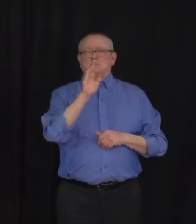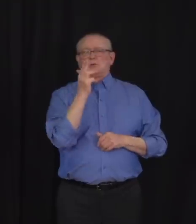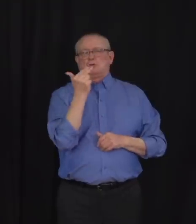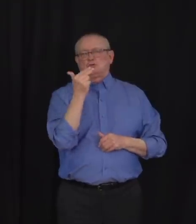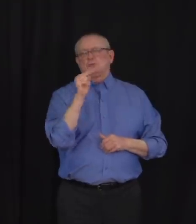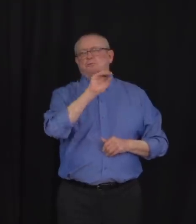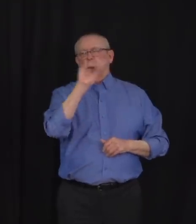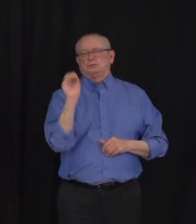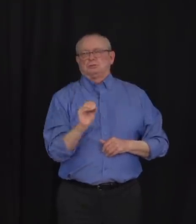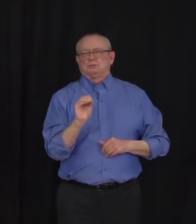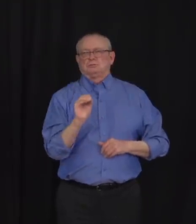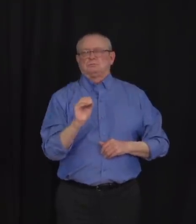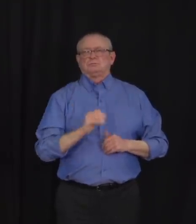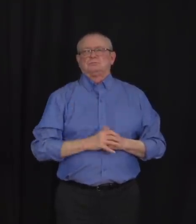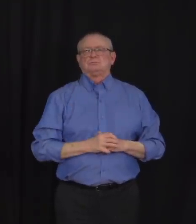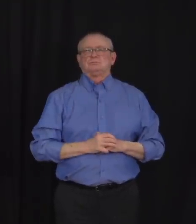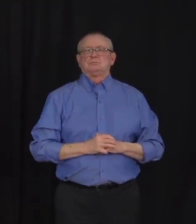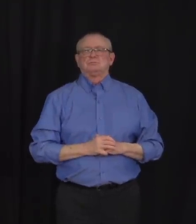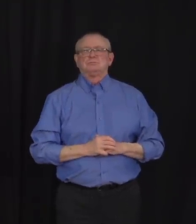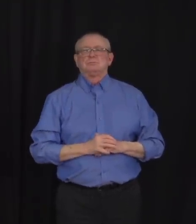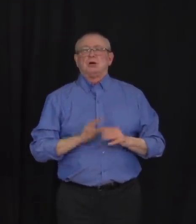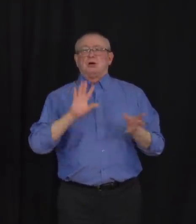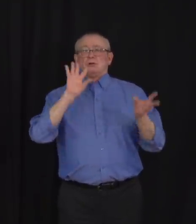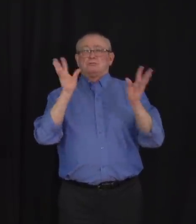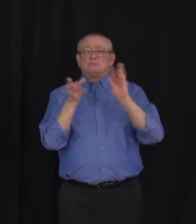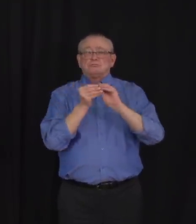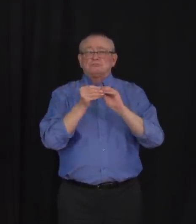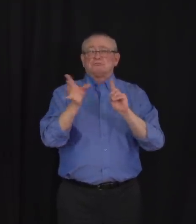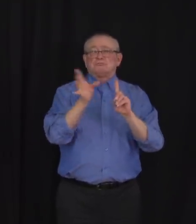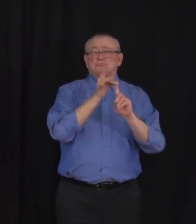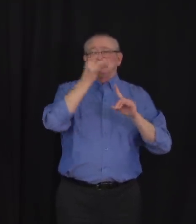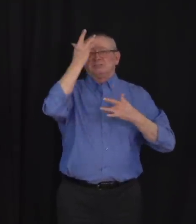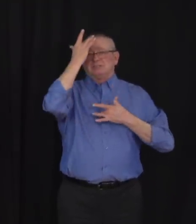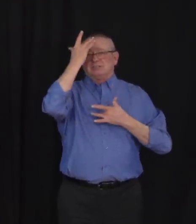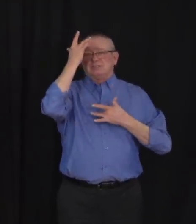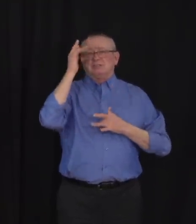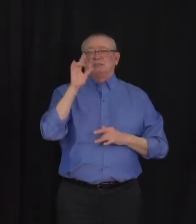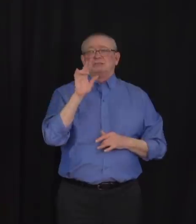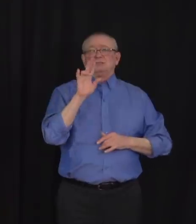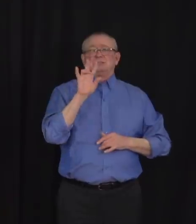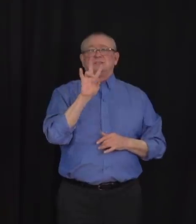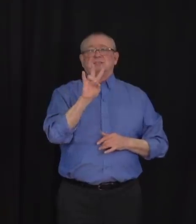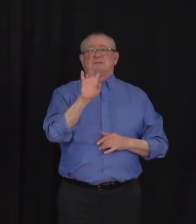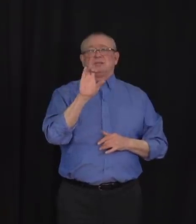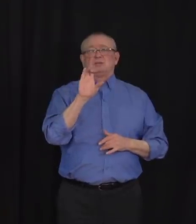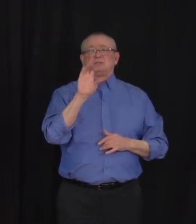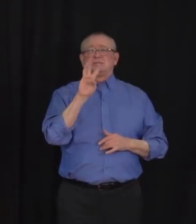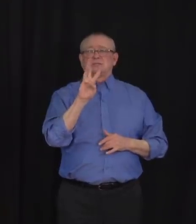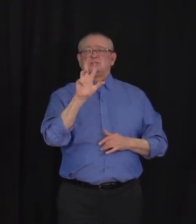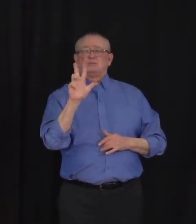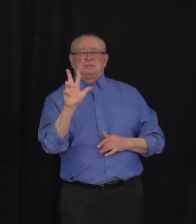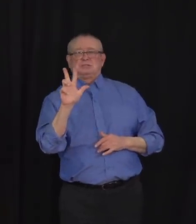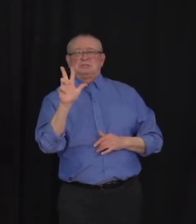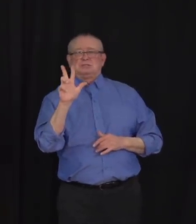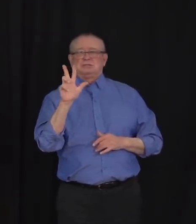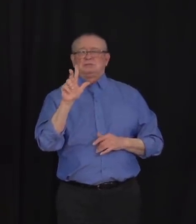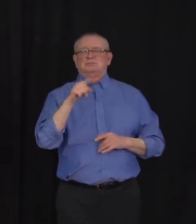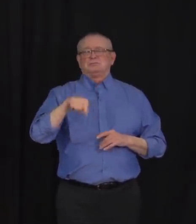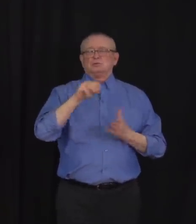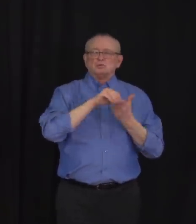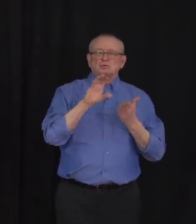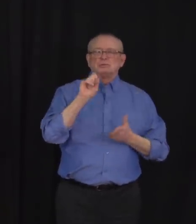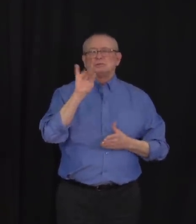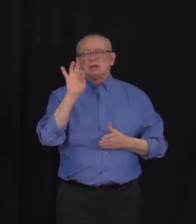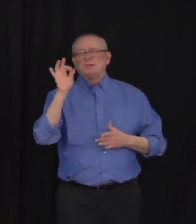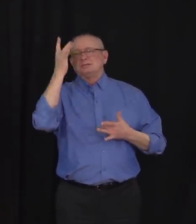of 763 cases. We continue to see a decline in our hospitalizations, which benefits every